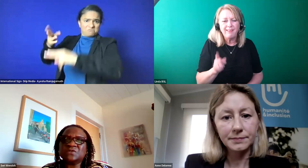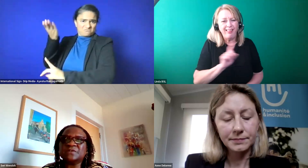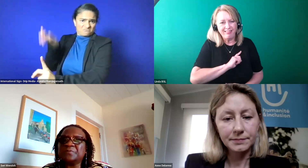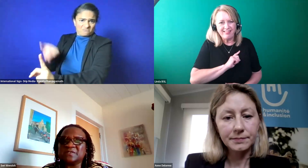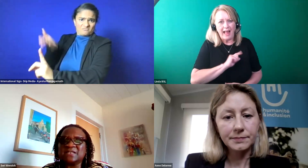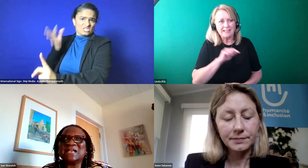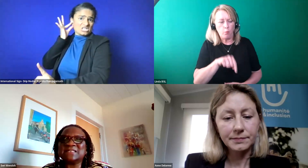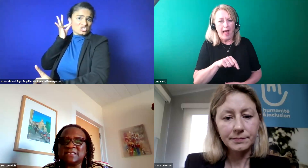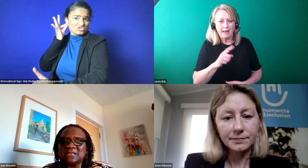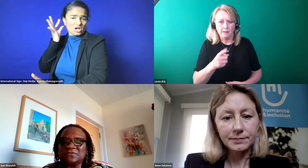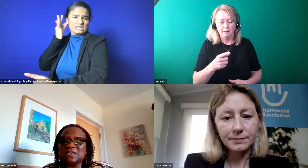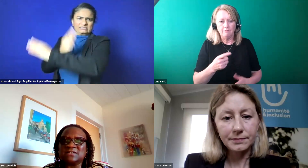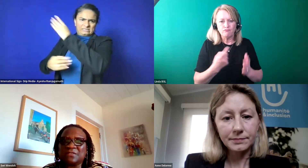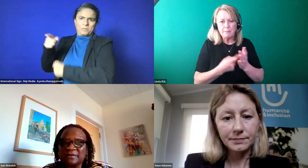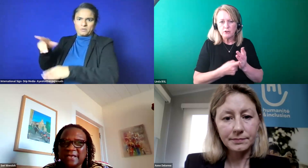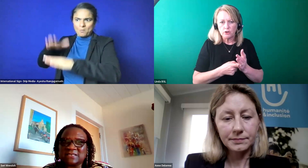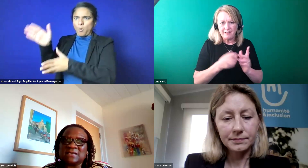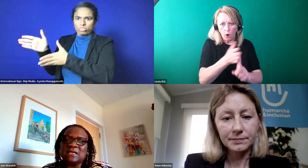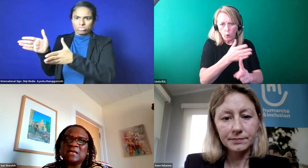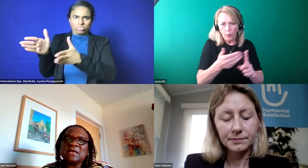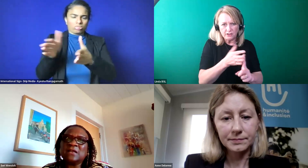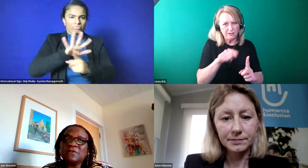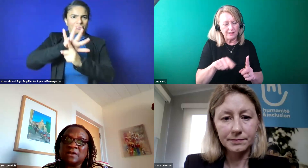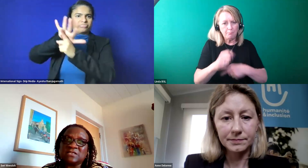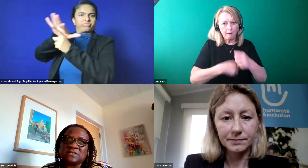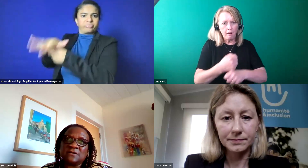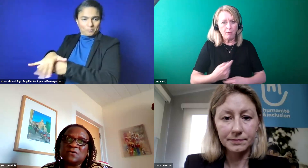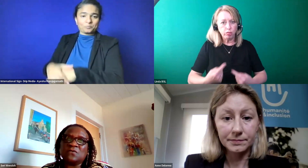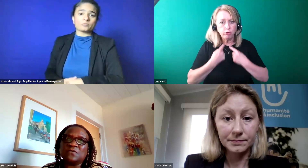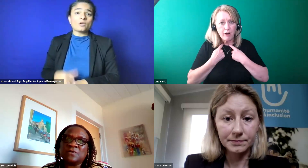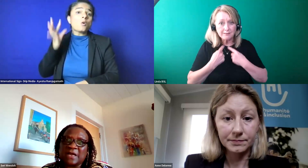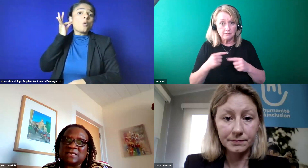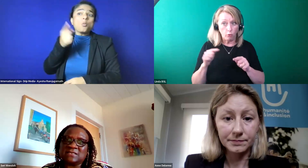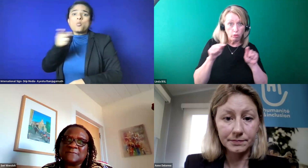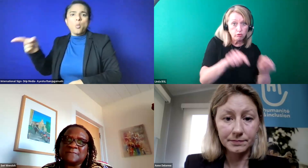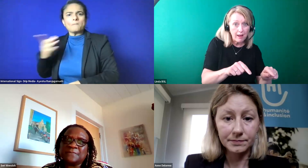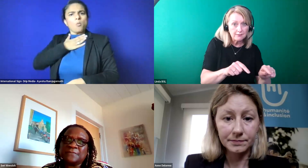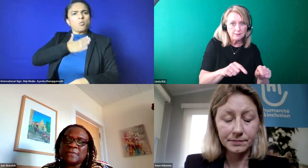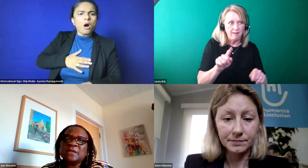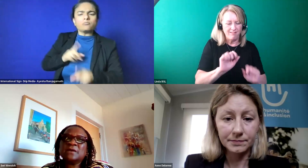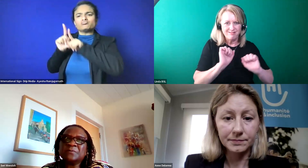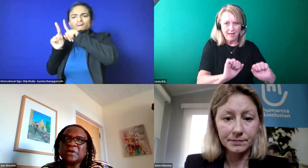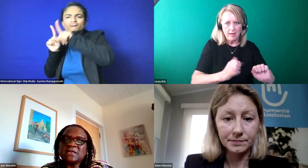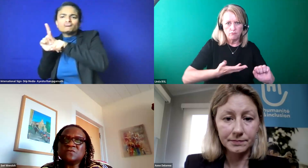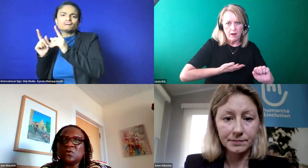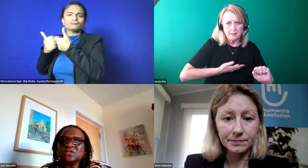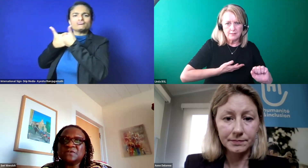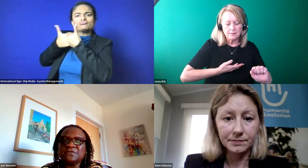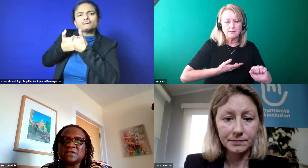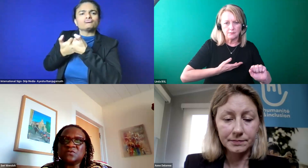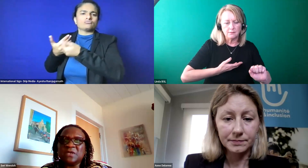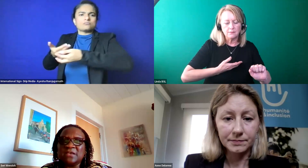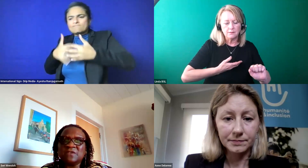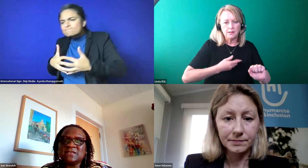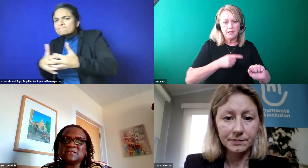reproductive coercion represents a significant threat and violation of rights. Reproductive